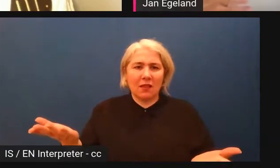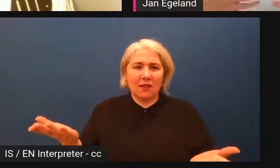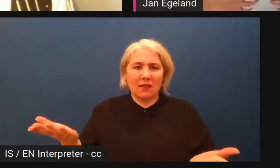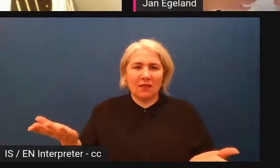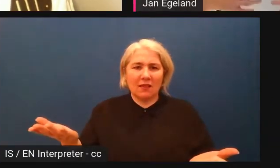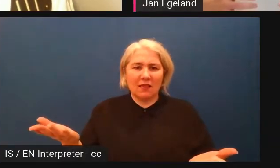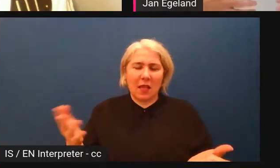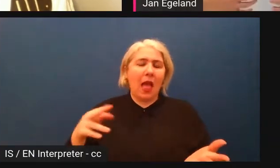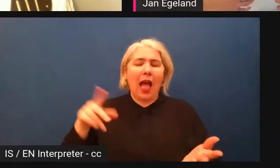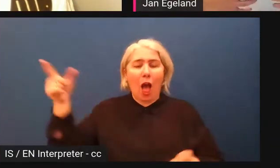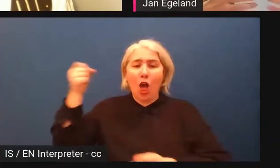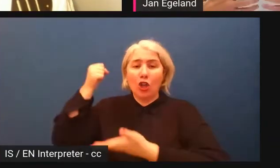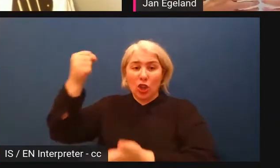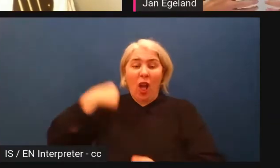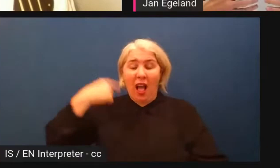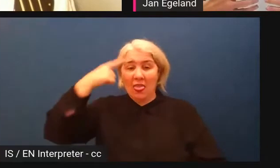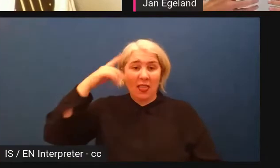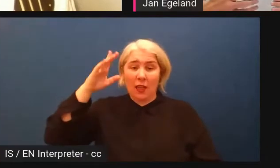we